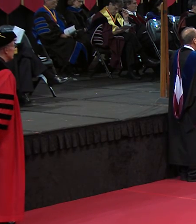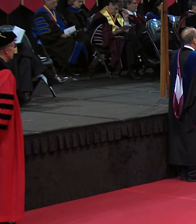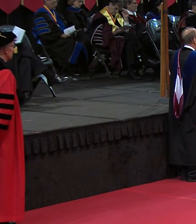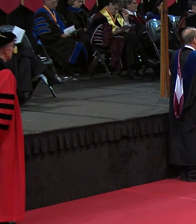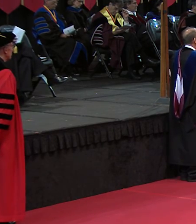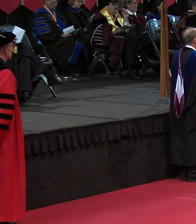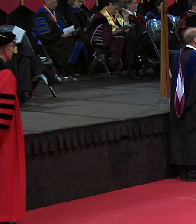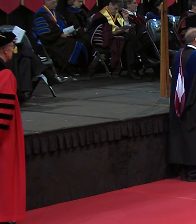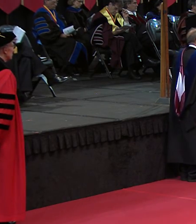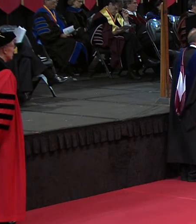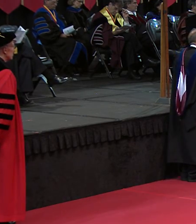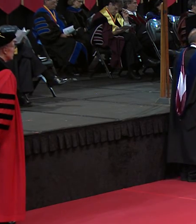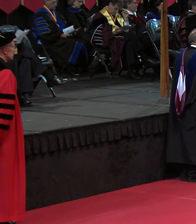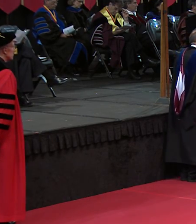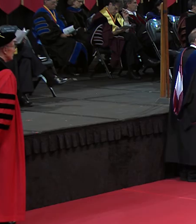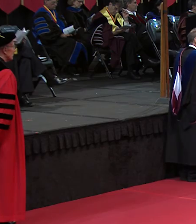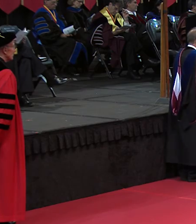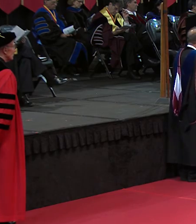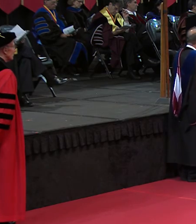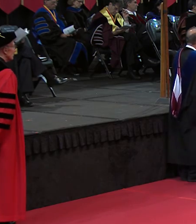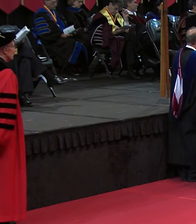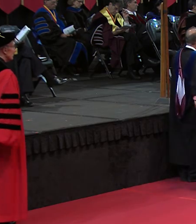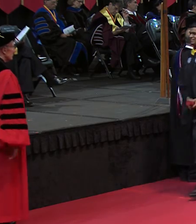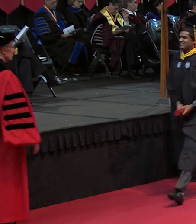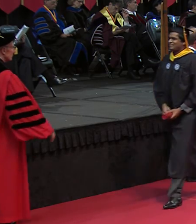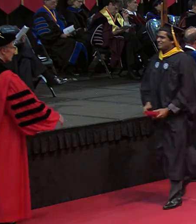Sandeep Akiti.